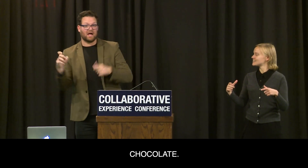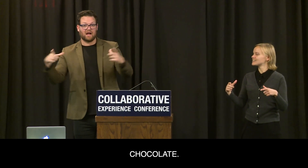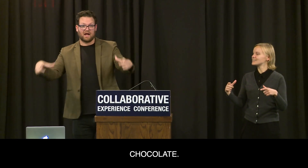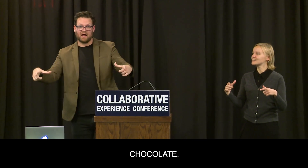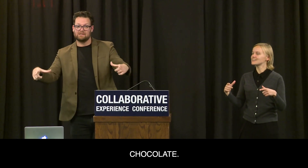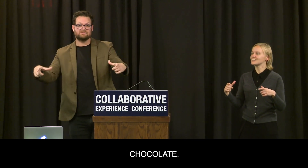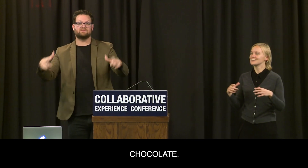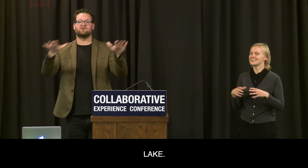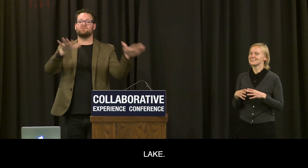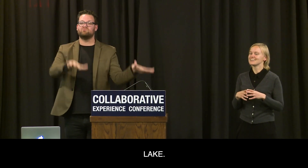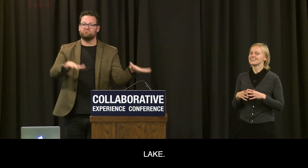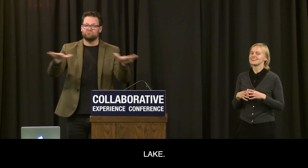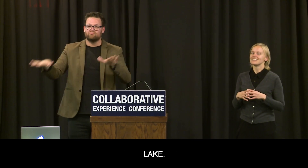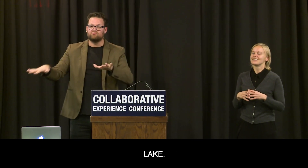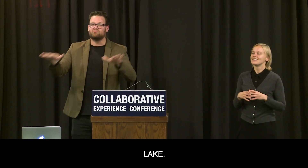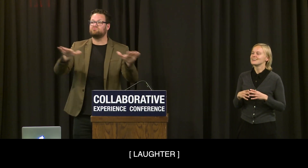Chocolate. Lake.